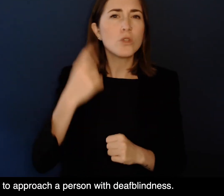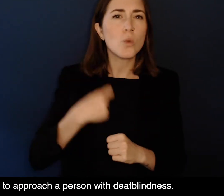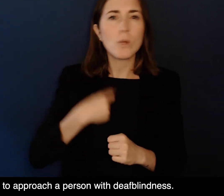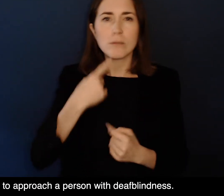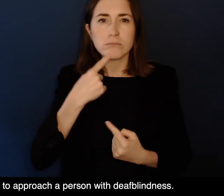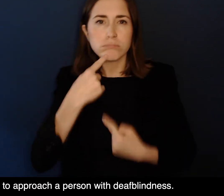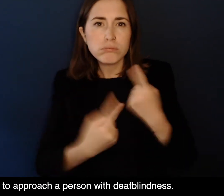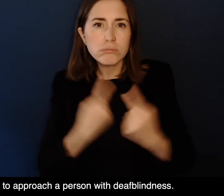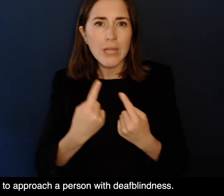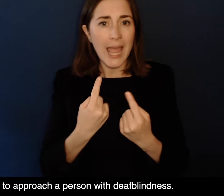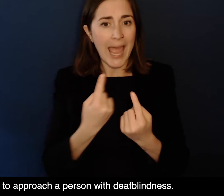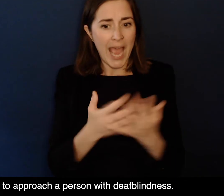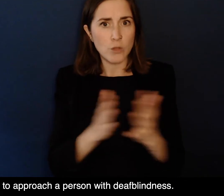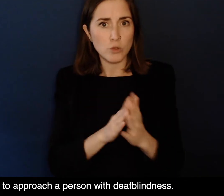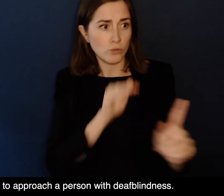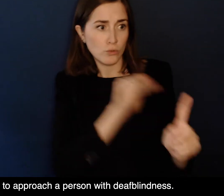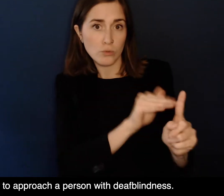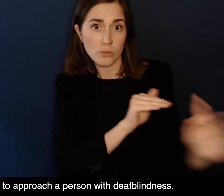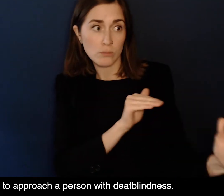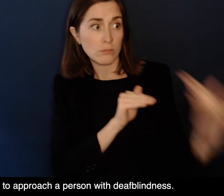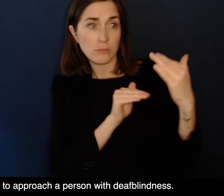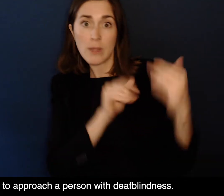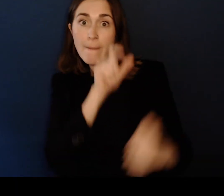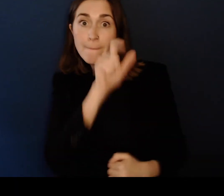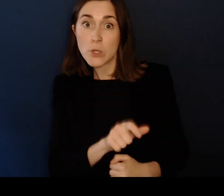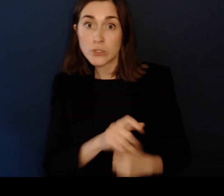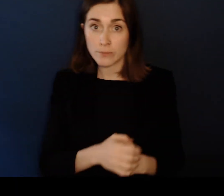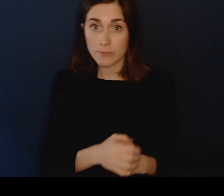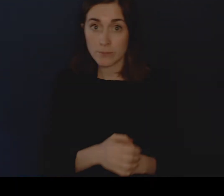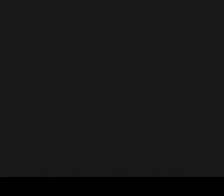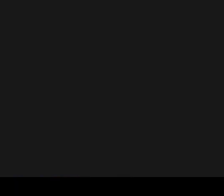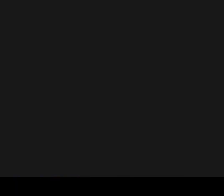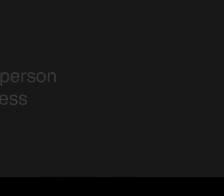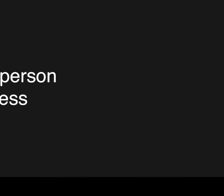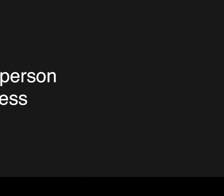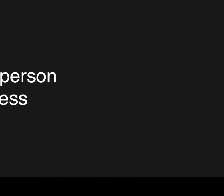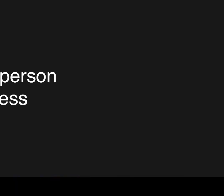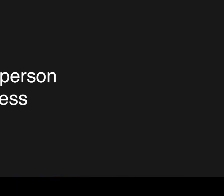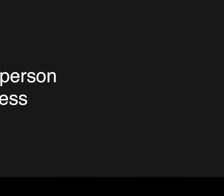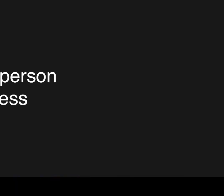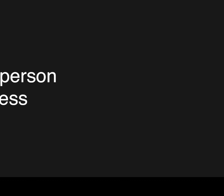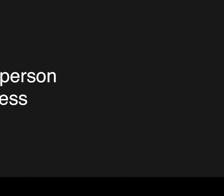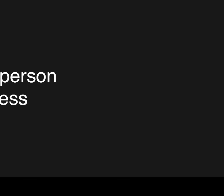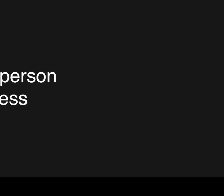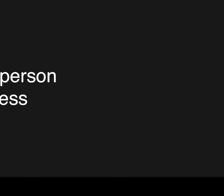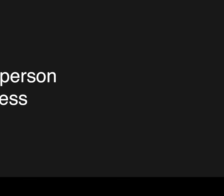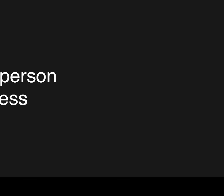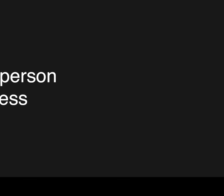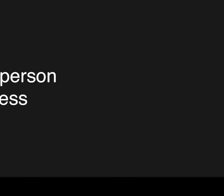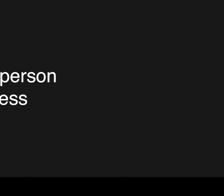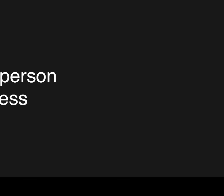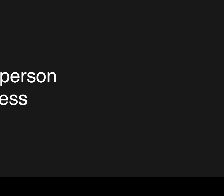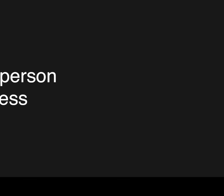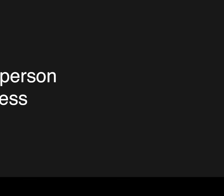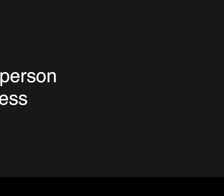We will start by looking at how to approach a person with Deaf-Blindness. The title, Approaching a Person with Deaf-Blindness, appears on screen. The woman